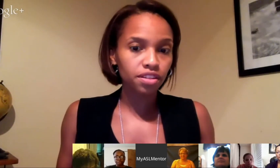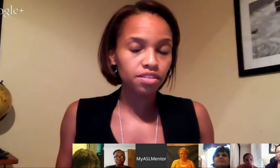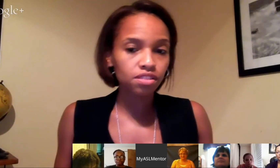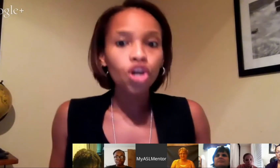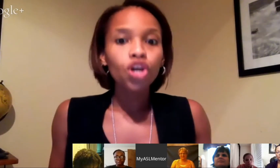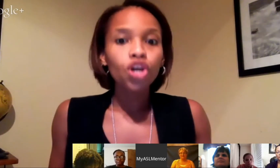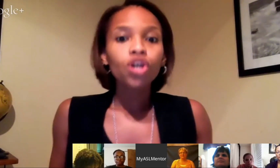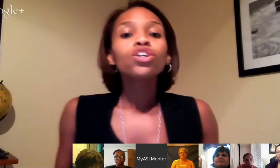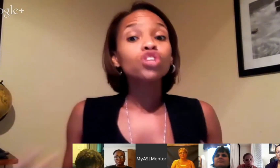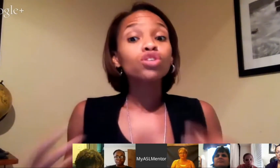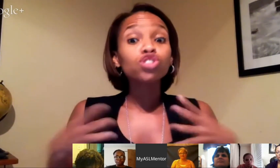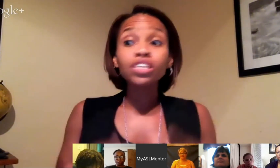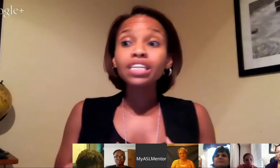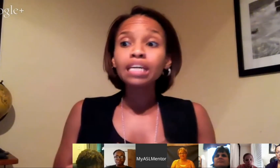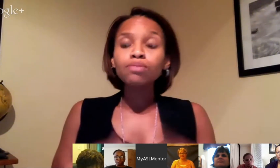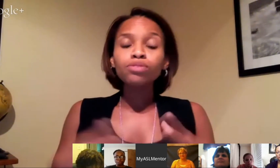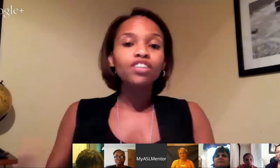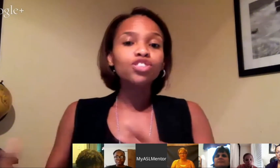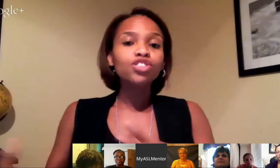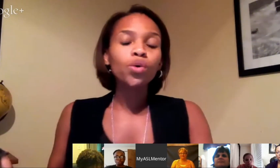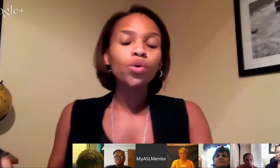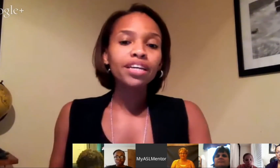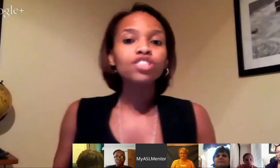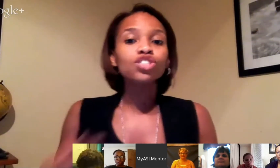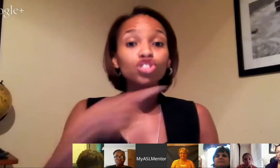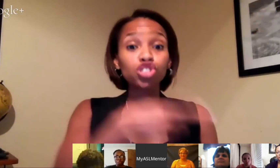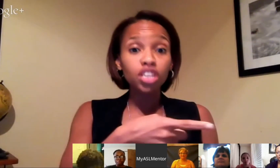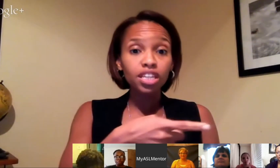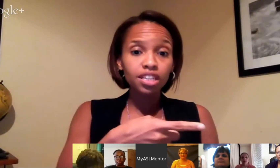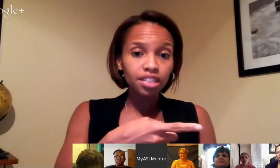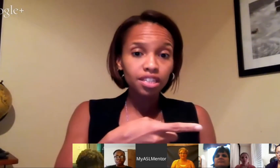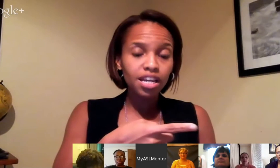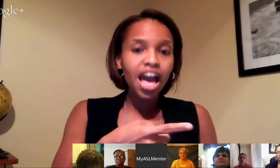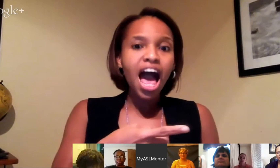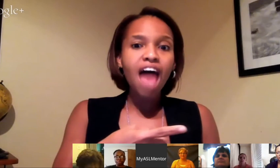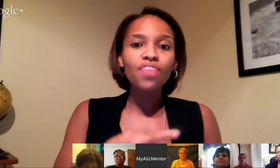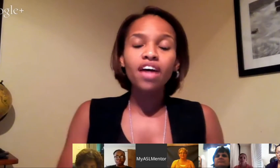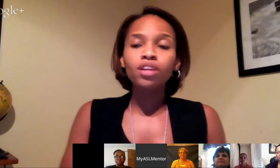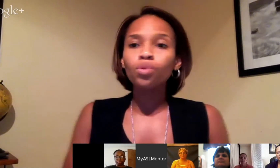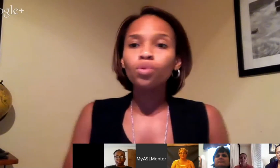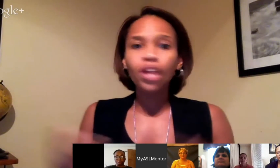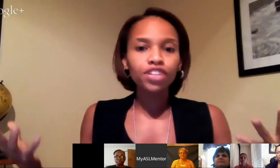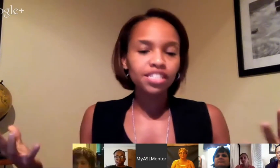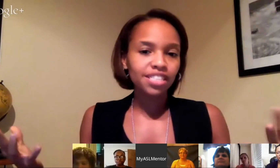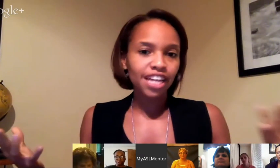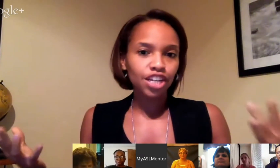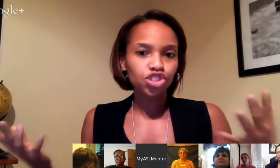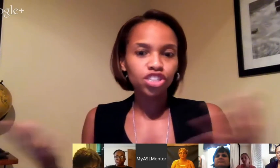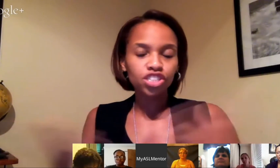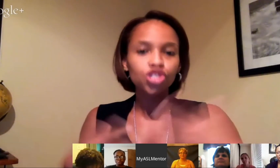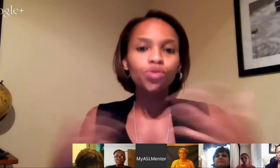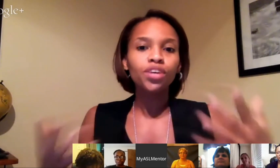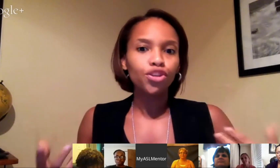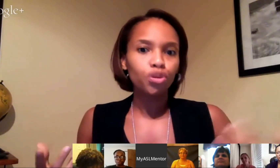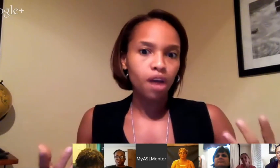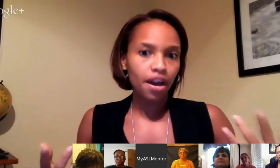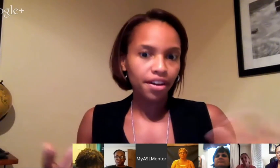Mm-hmm. So she keeps threatening to quit is she, and then whatever it is that she's doing in your mind, whether it's,